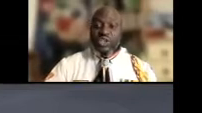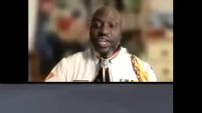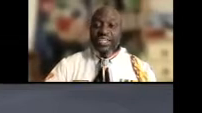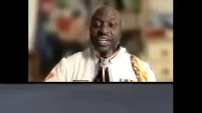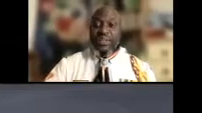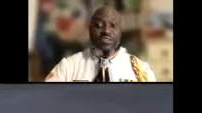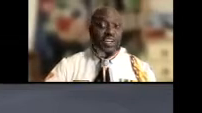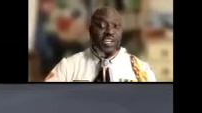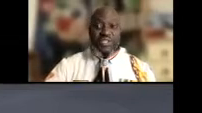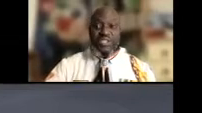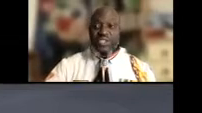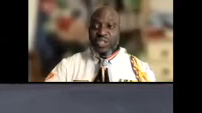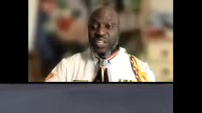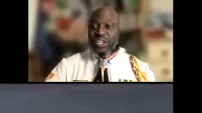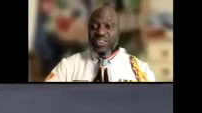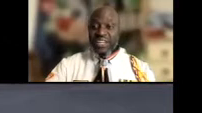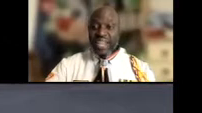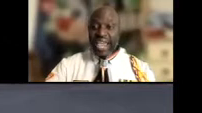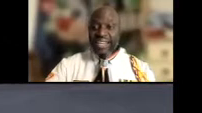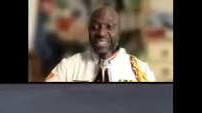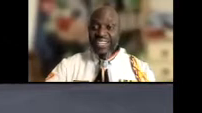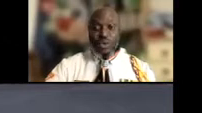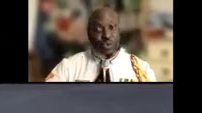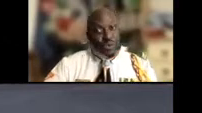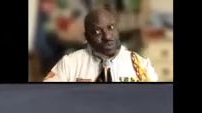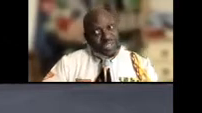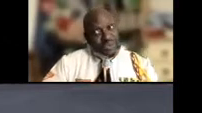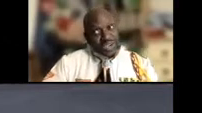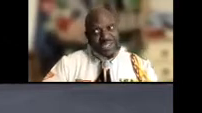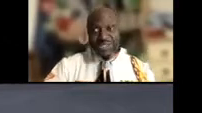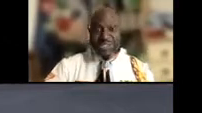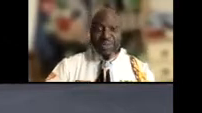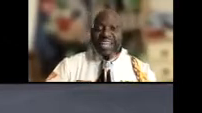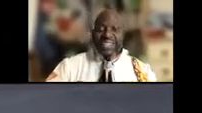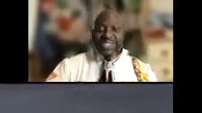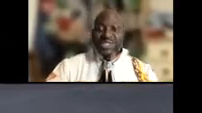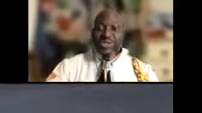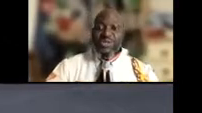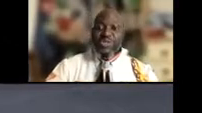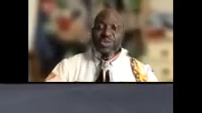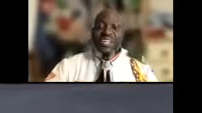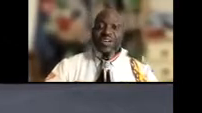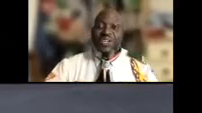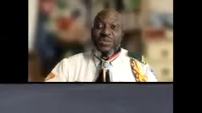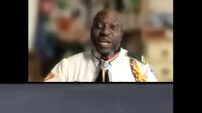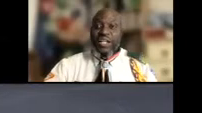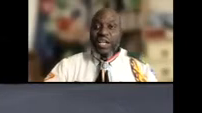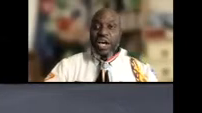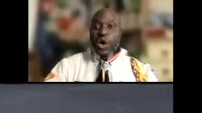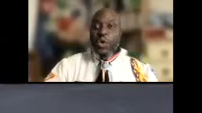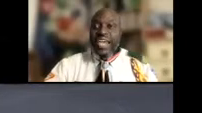get your hand up, and the first person to click on that hand will be the one to spell, to choose which one they're going to